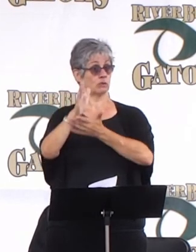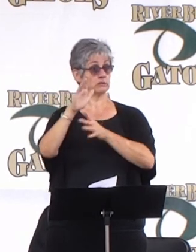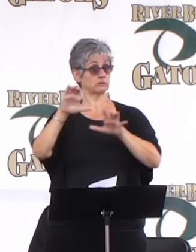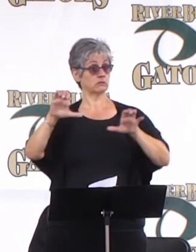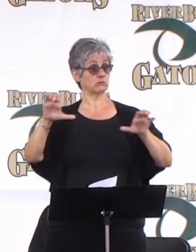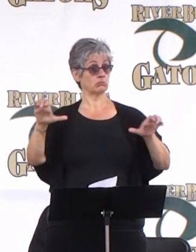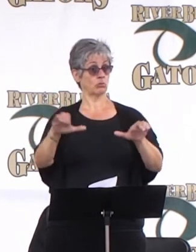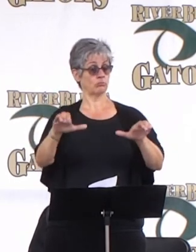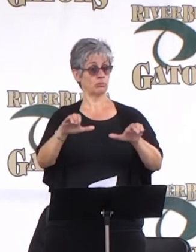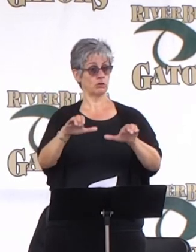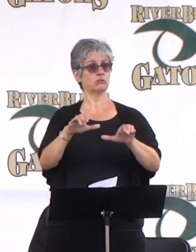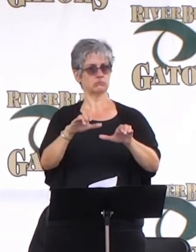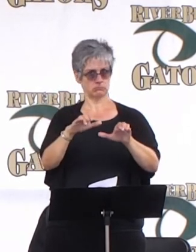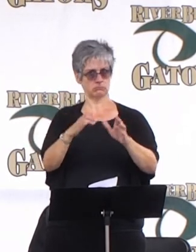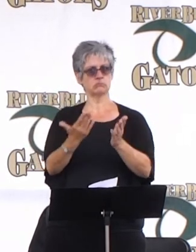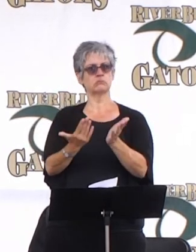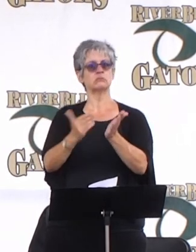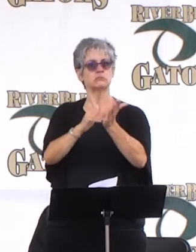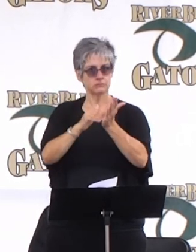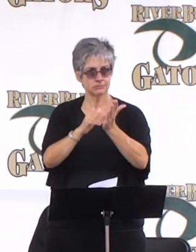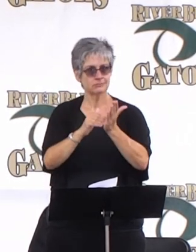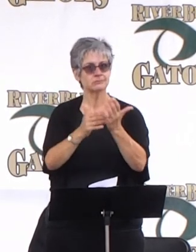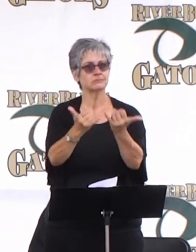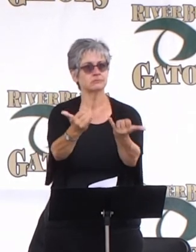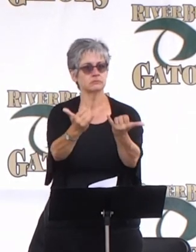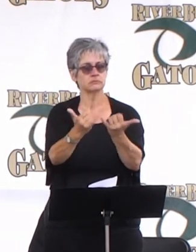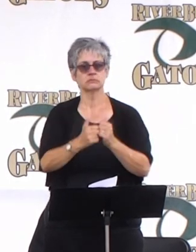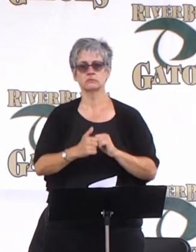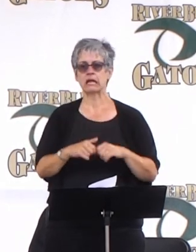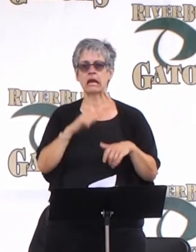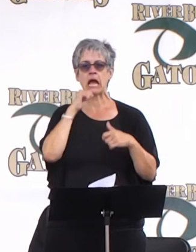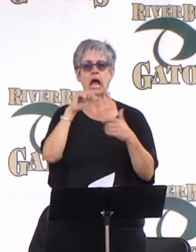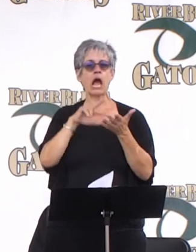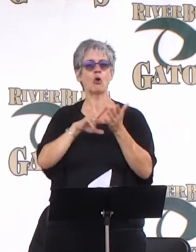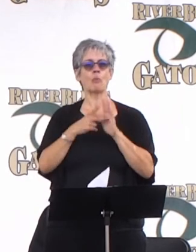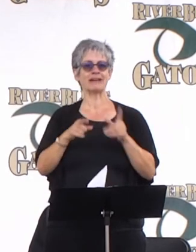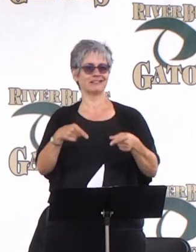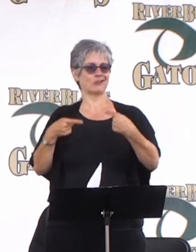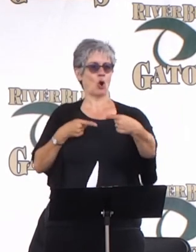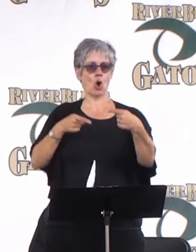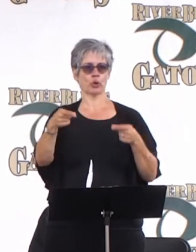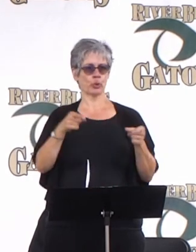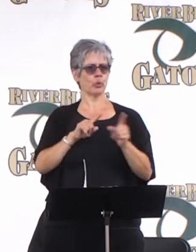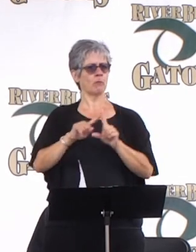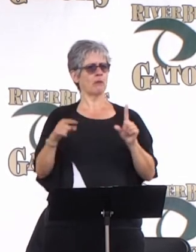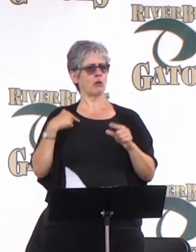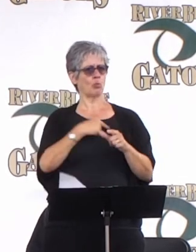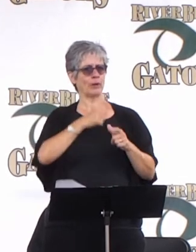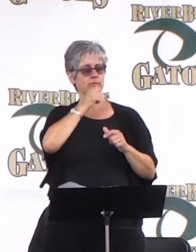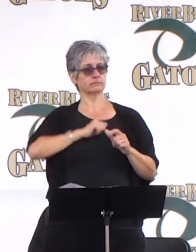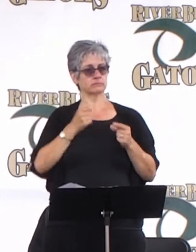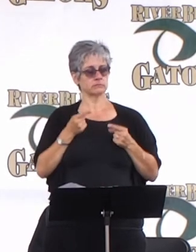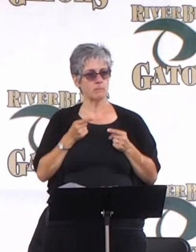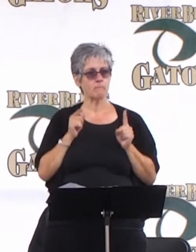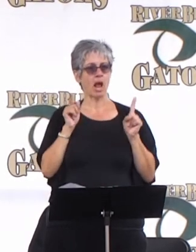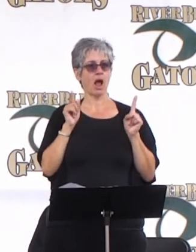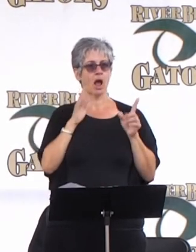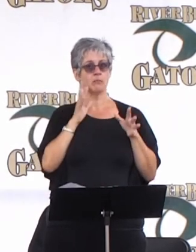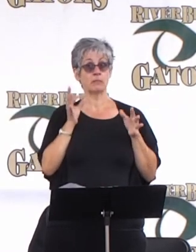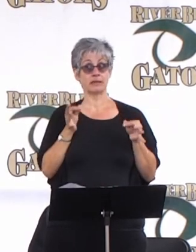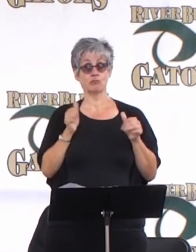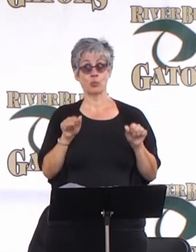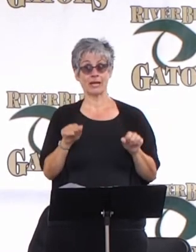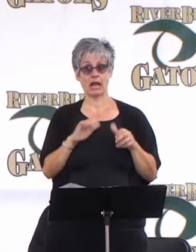controversy, but rather show the great resilience that we've demonstrated this year. I firmly believe that we can overcome